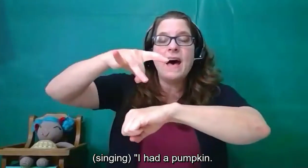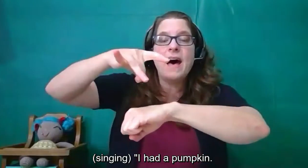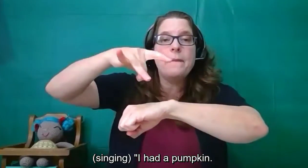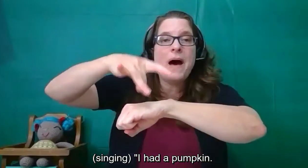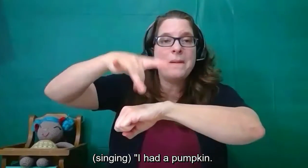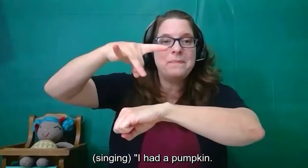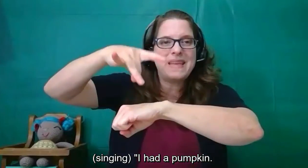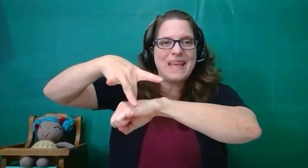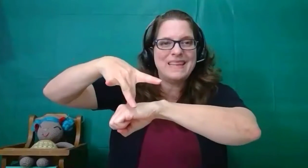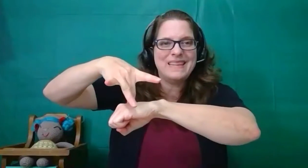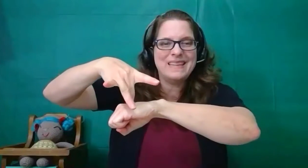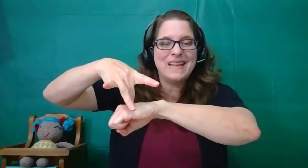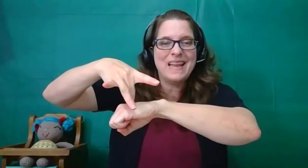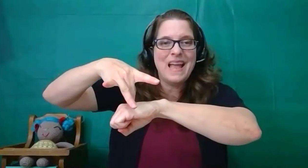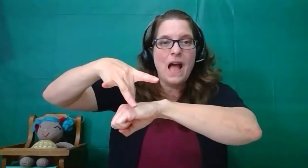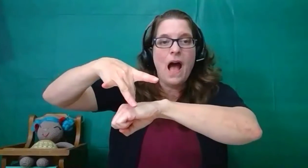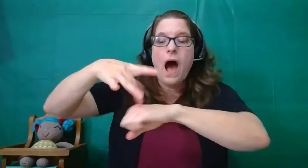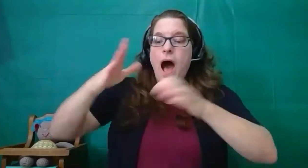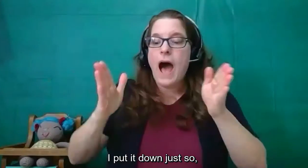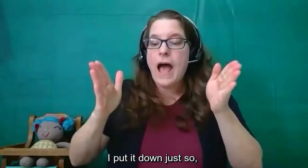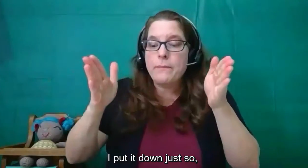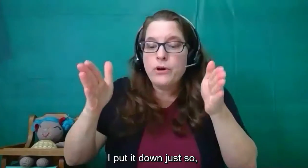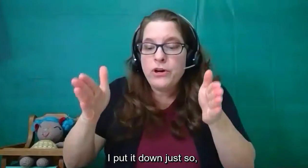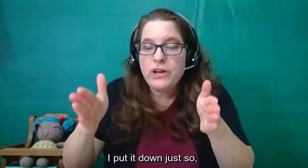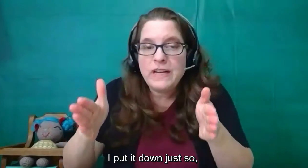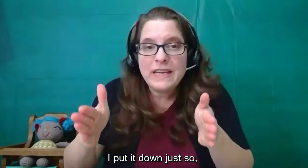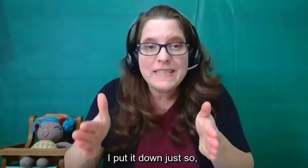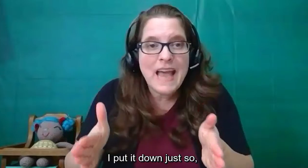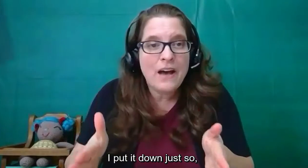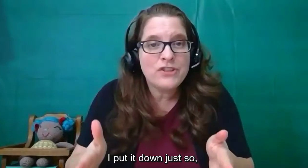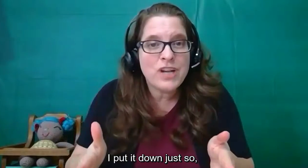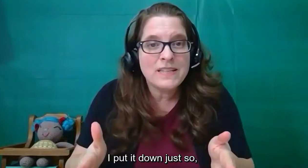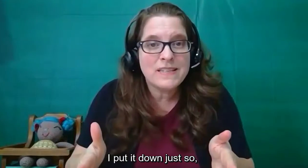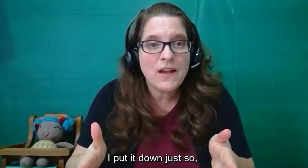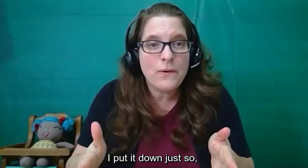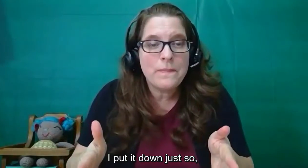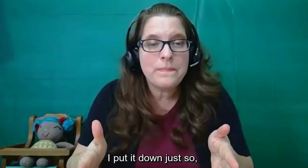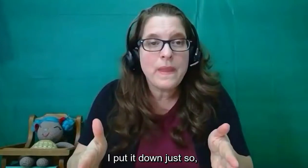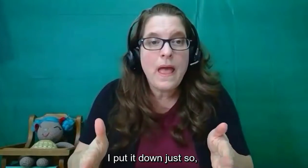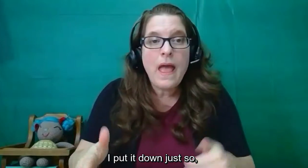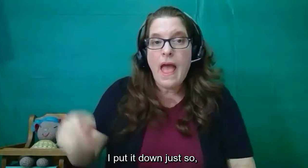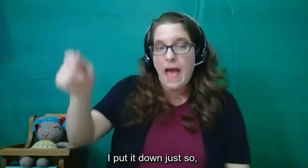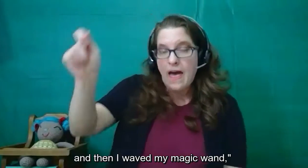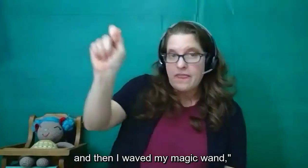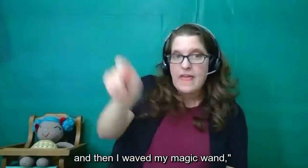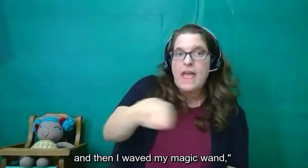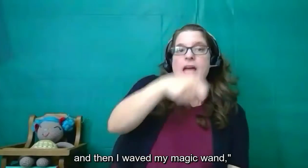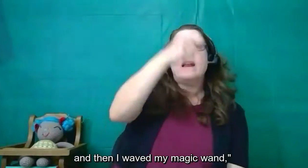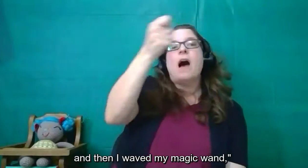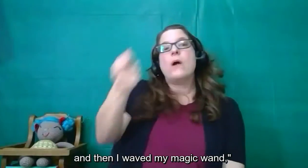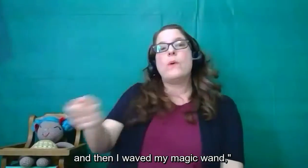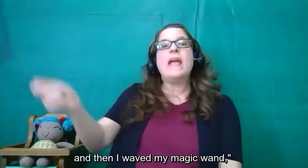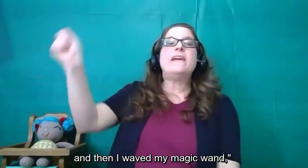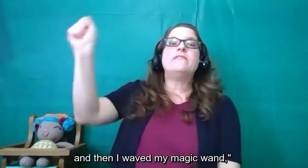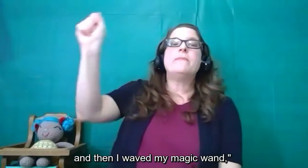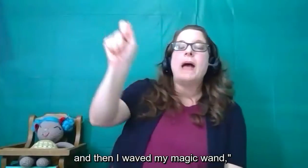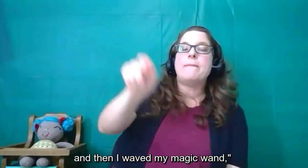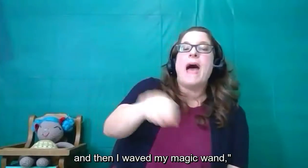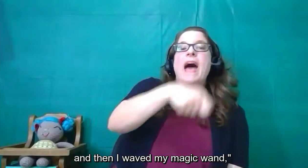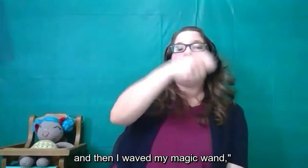a pumpkin. I put it down just so. And then I waved my